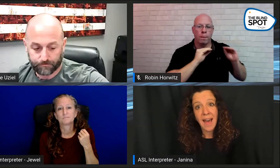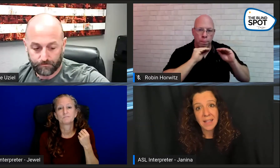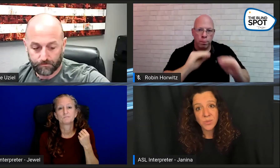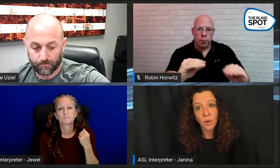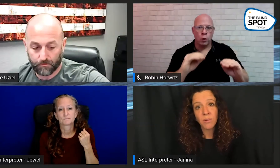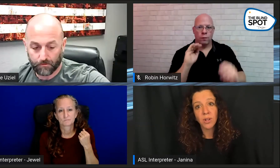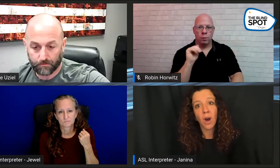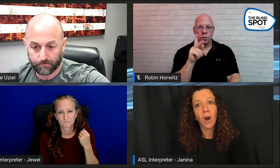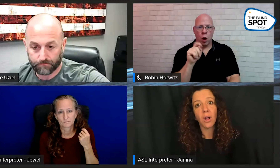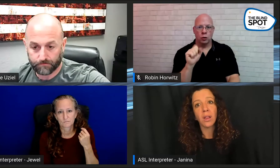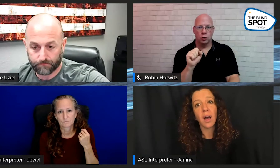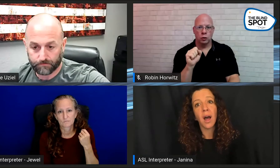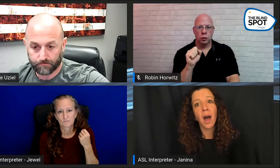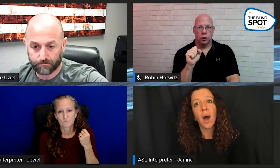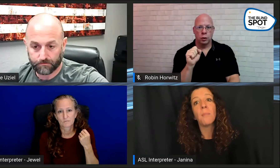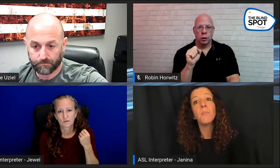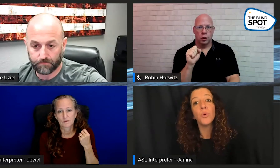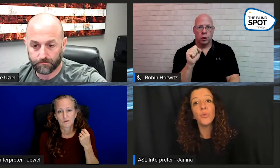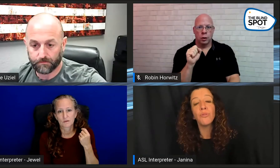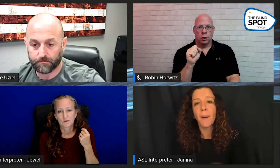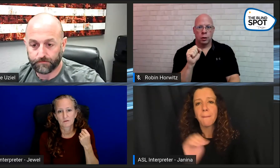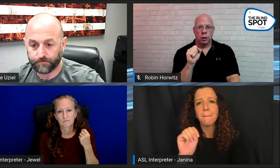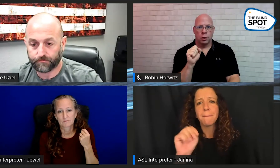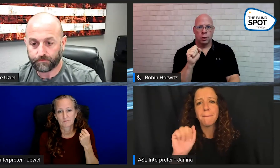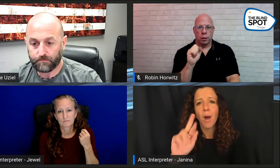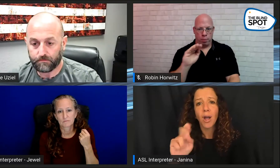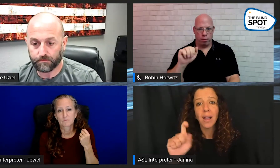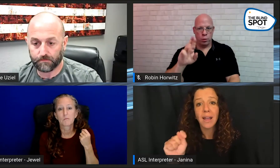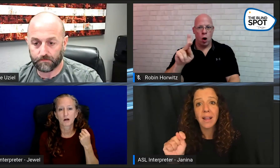So that's what we would call